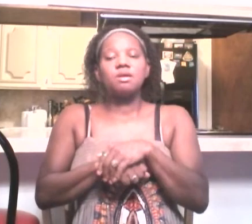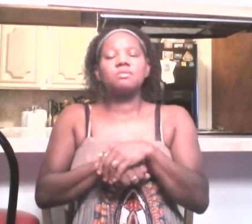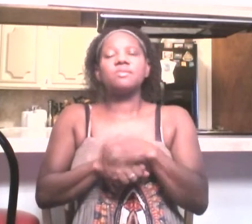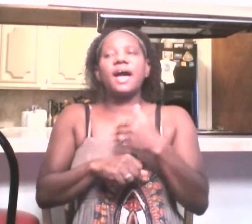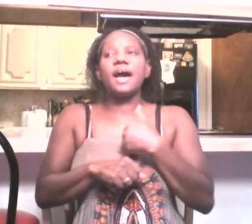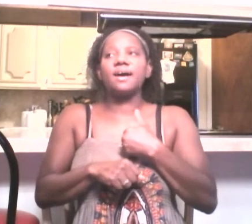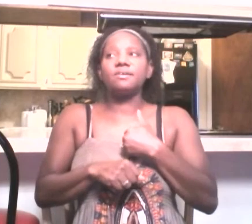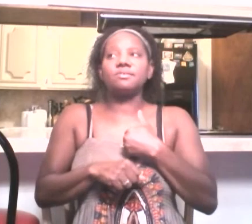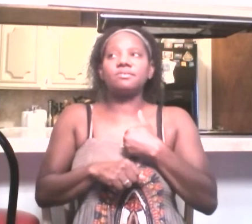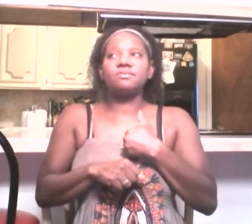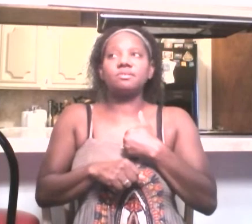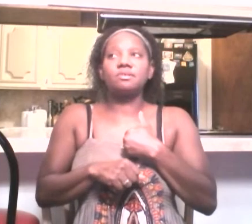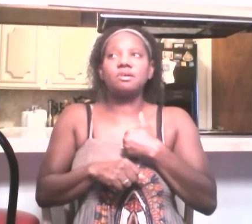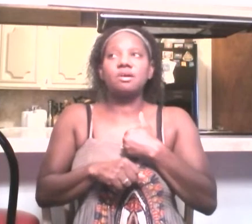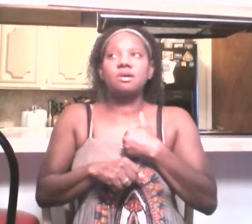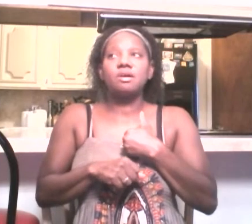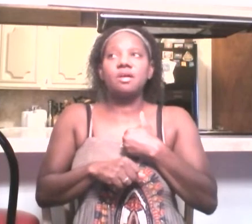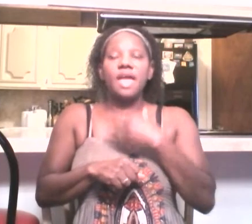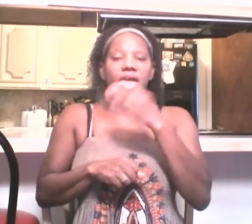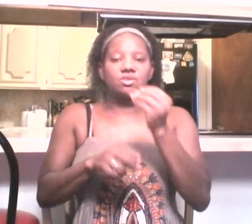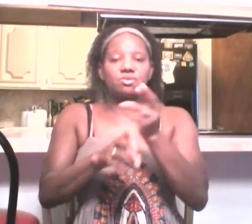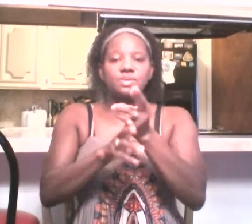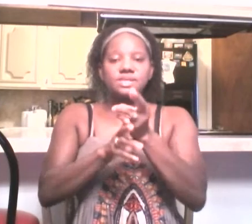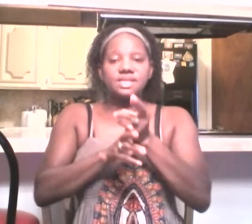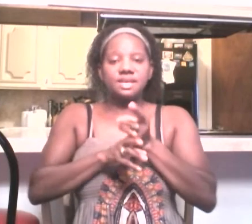to have and to receive